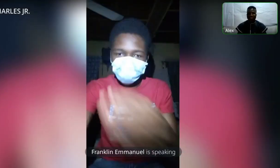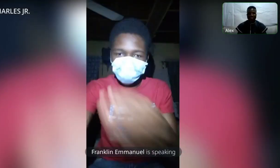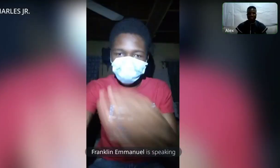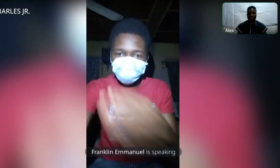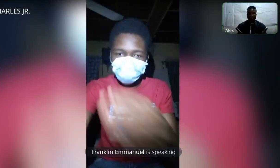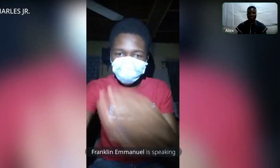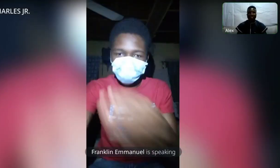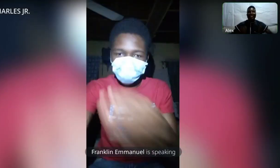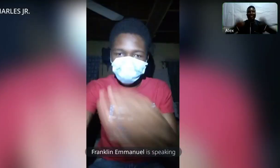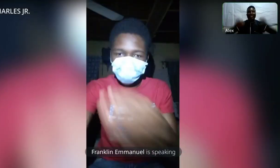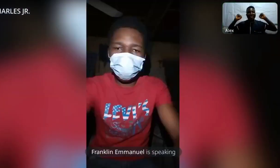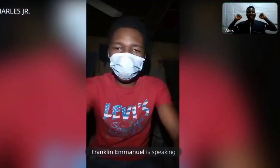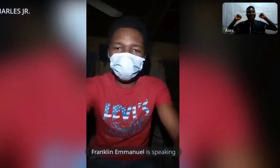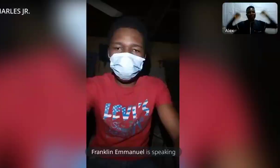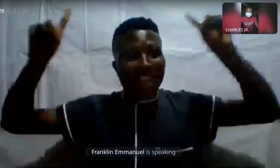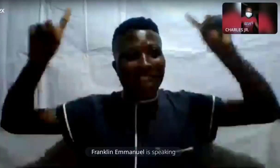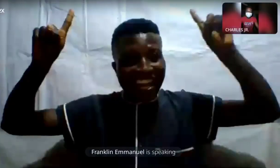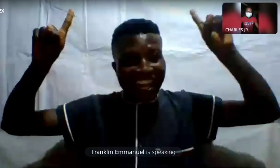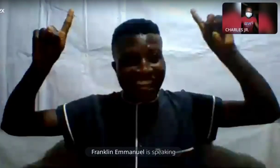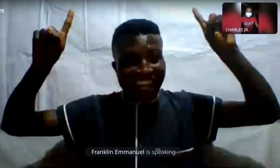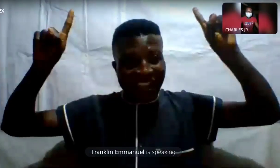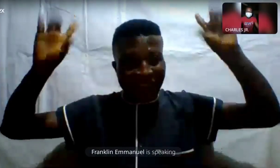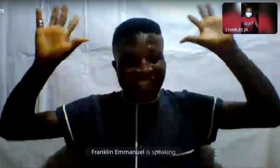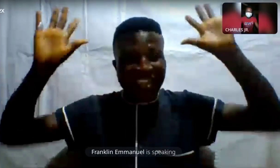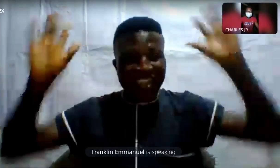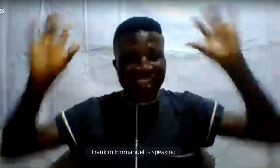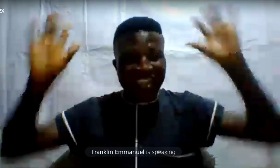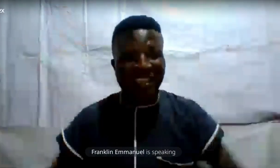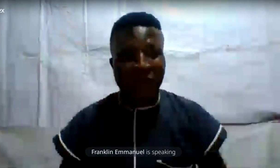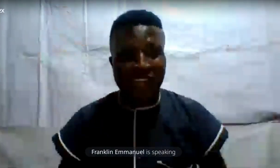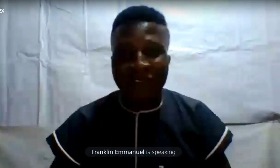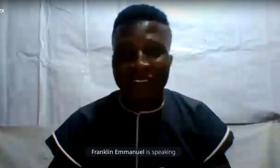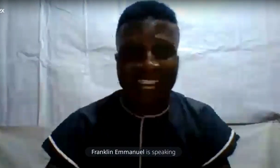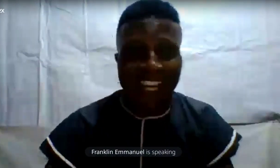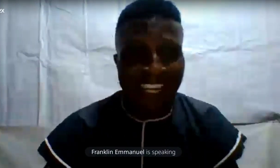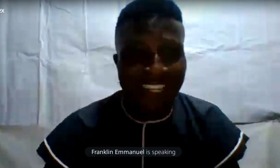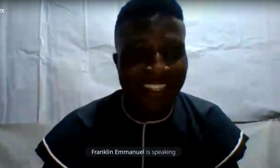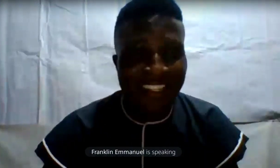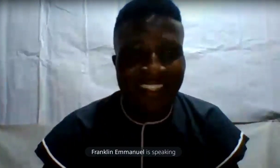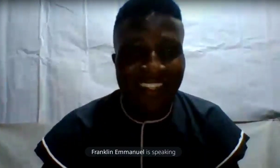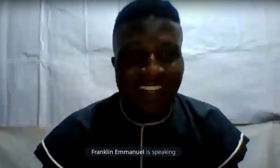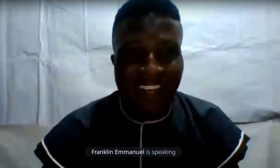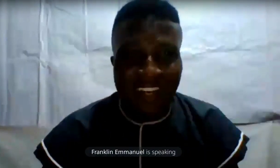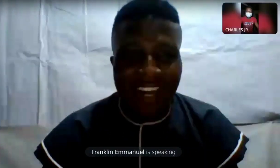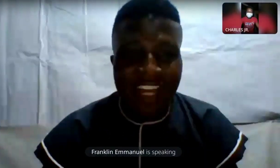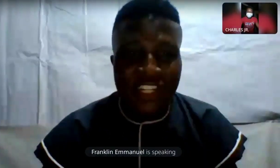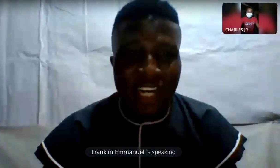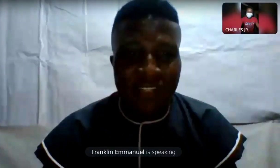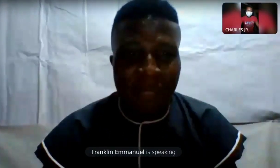Hooray! Finally, we have a guy. Hi, Charles. I'm turning off my video so we can all see you.